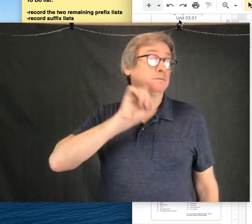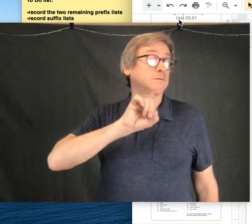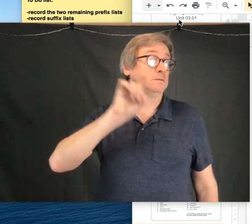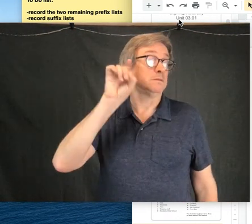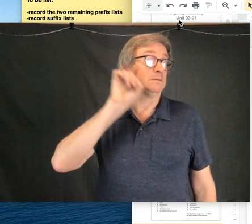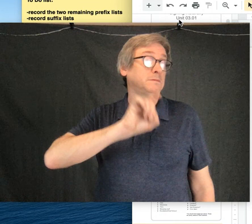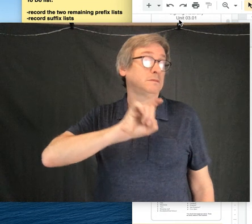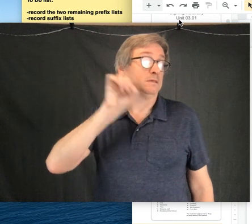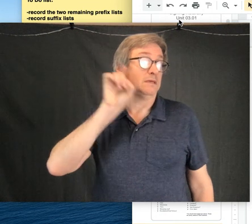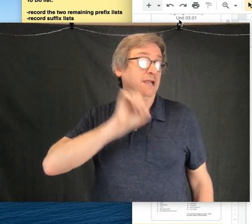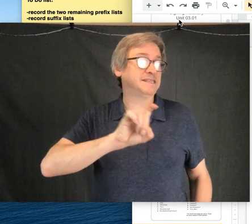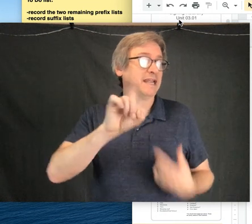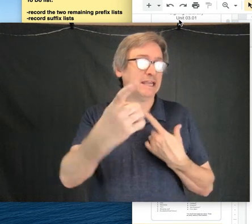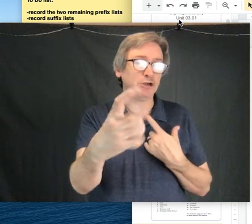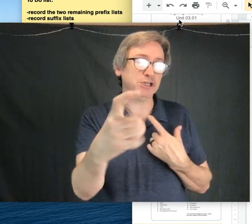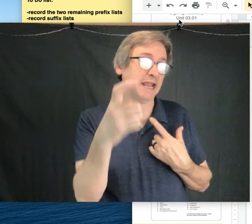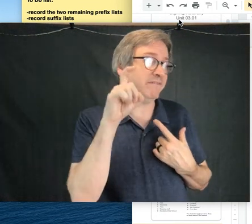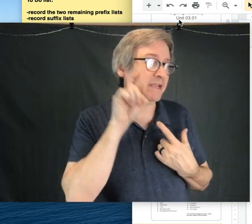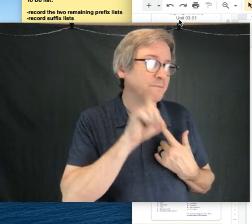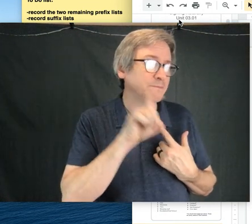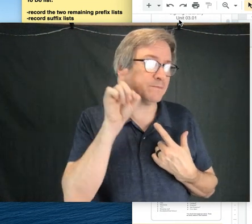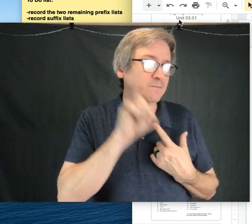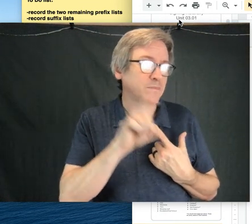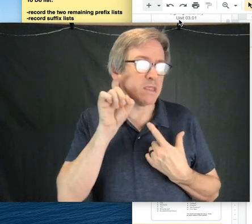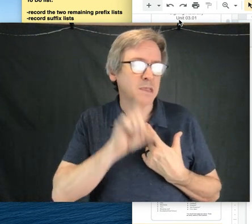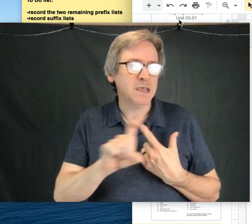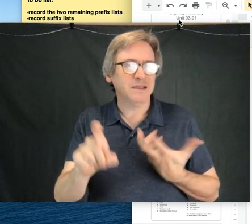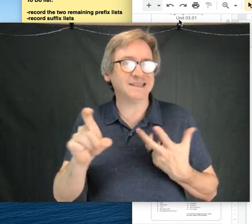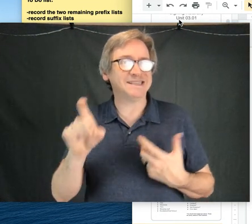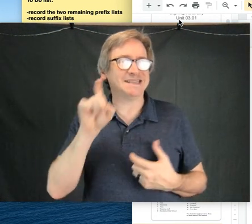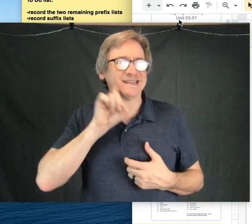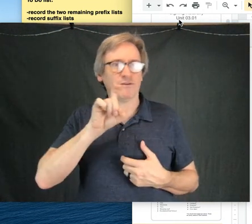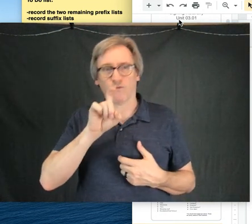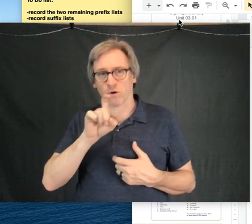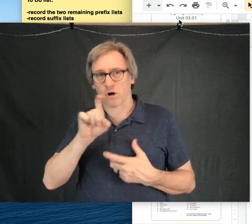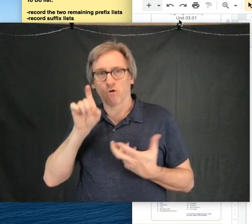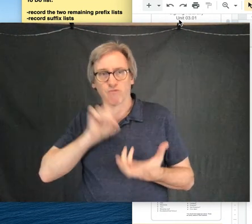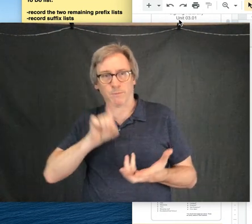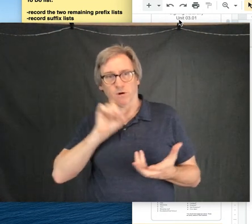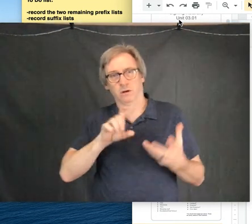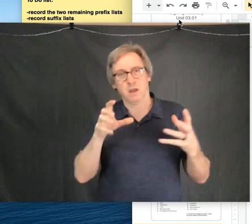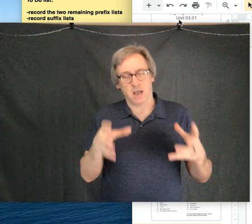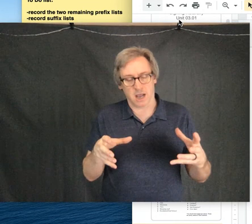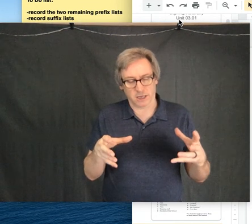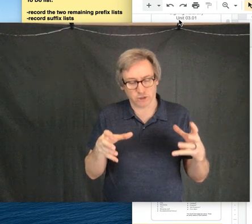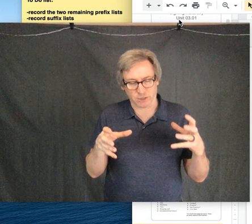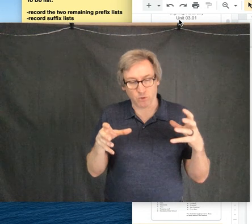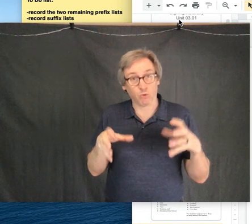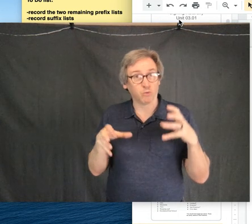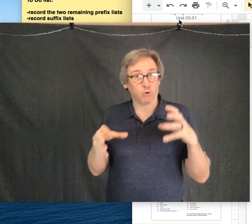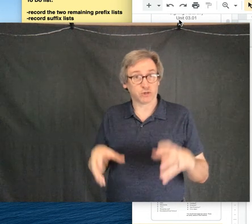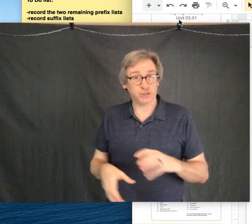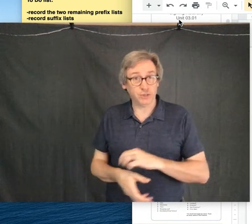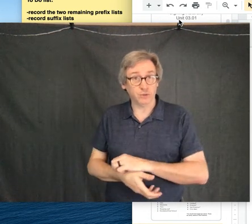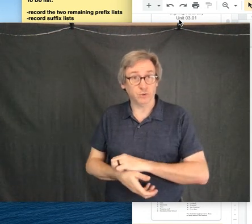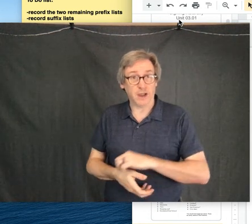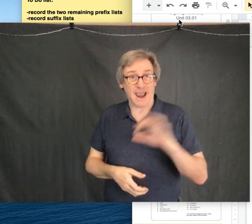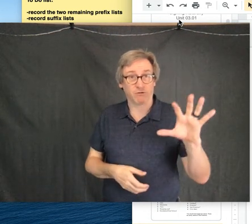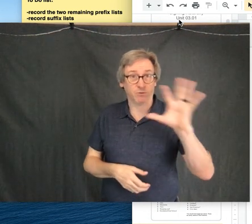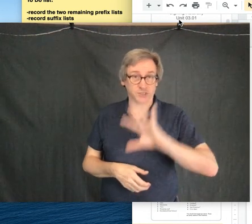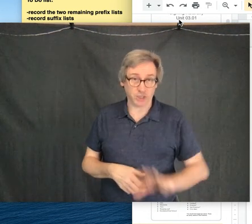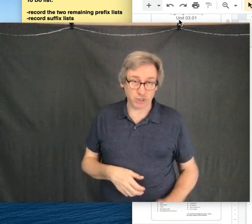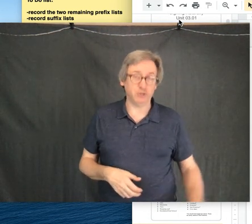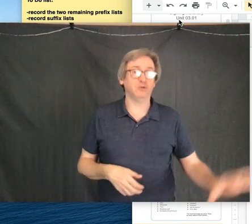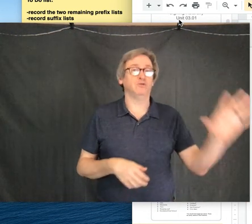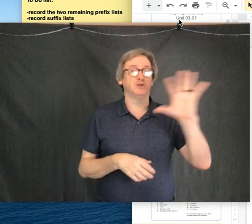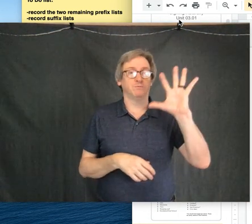Akron. It's like you're shaving. This is the sign for rubber. During World War II,